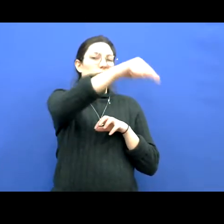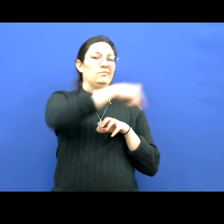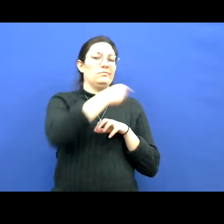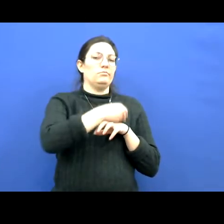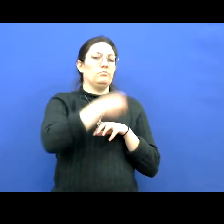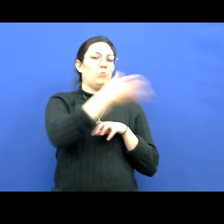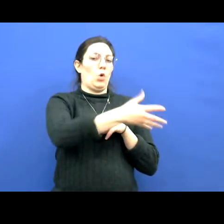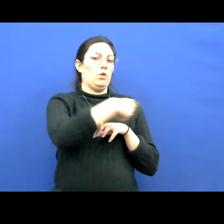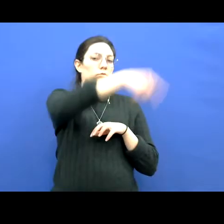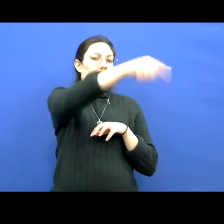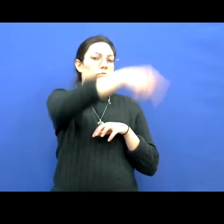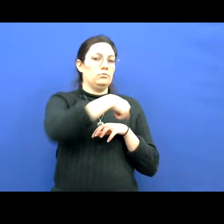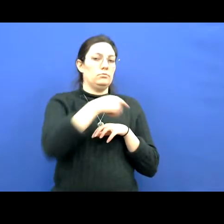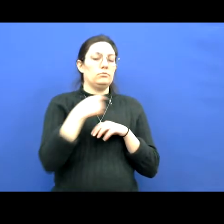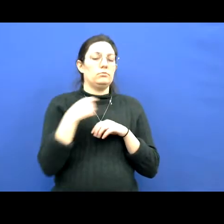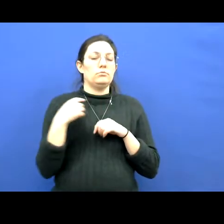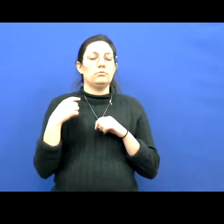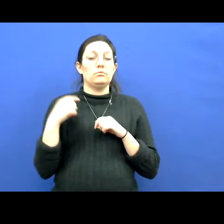our new